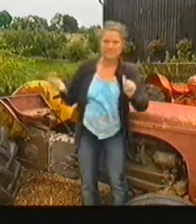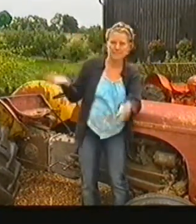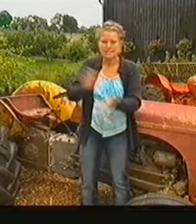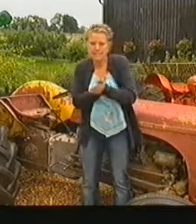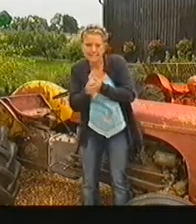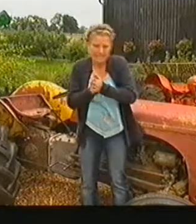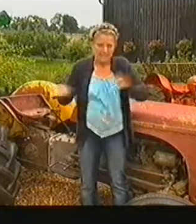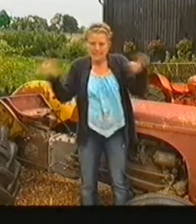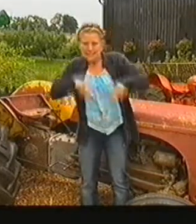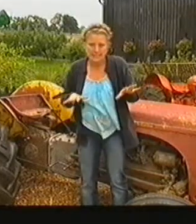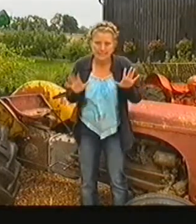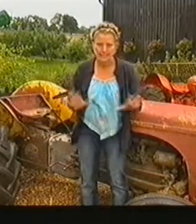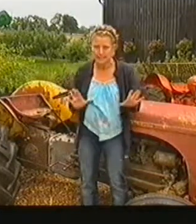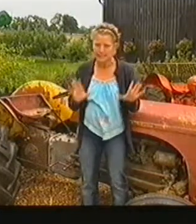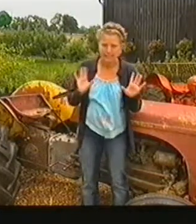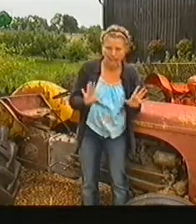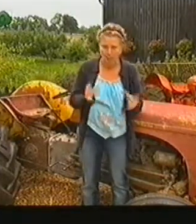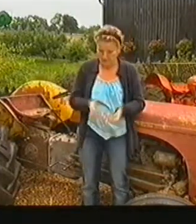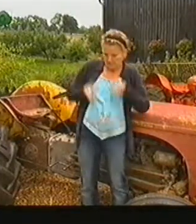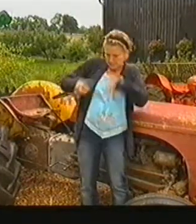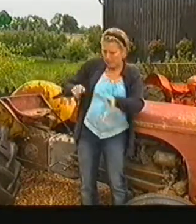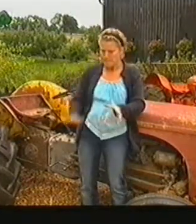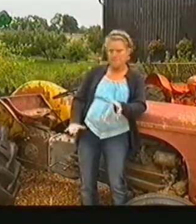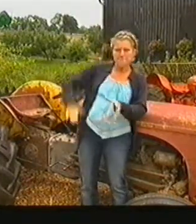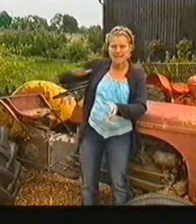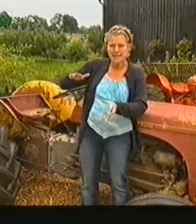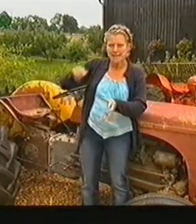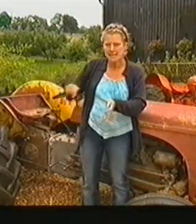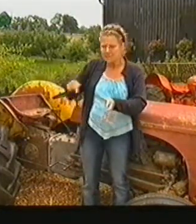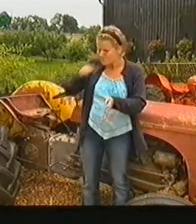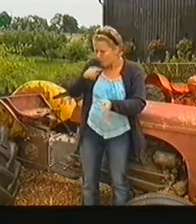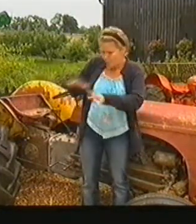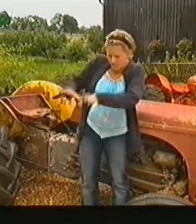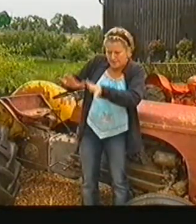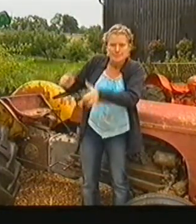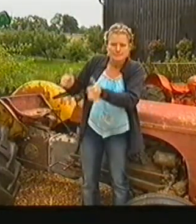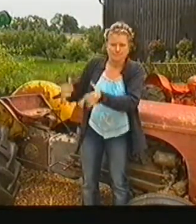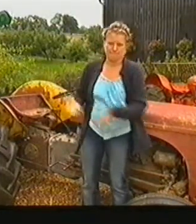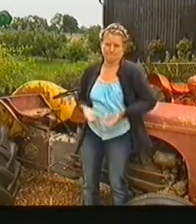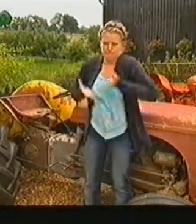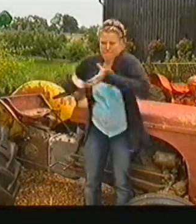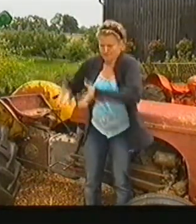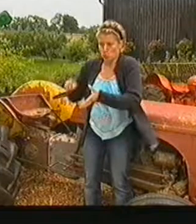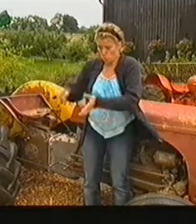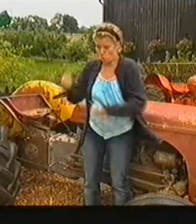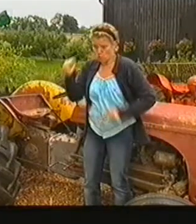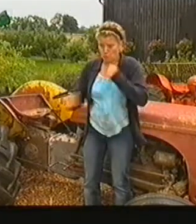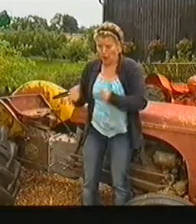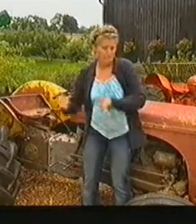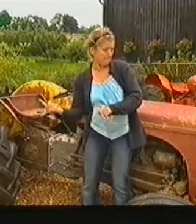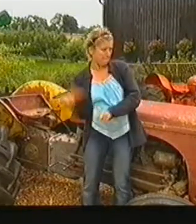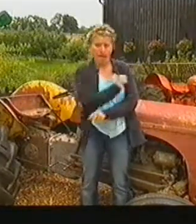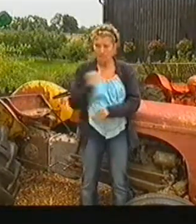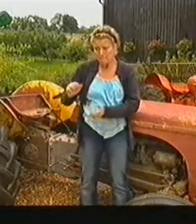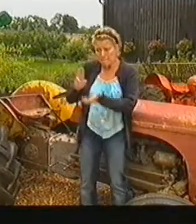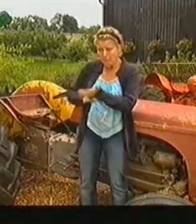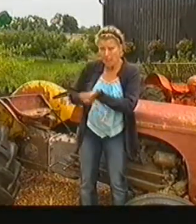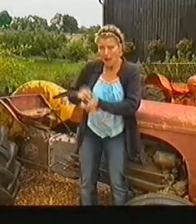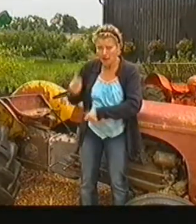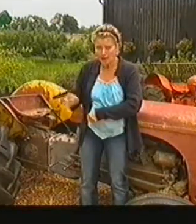place so that no one could tell they'd ever been moved. "My son," he said, giving the 3 plump hens to the biggest of his 4 small children, "run back with